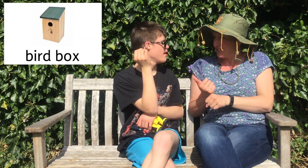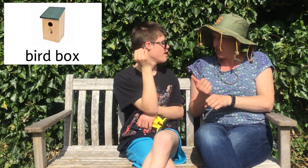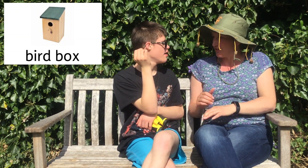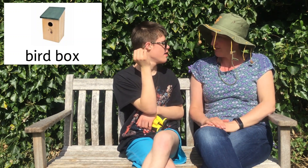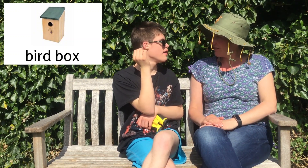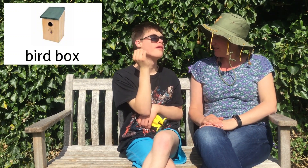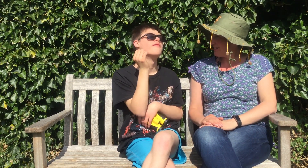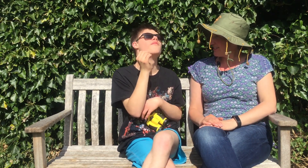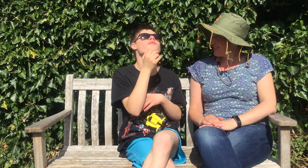do?